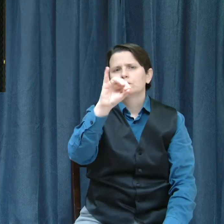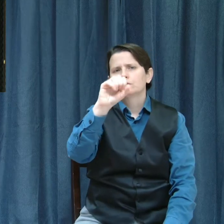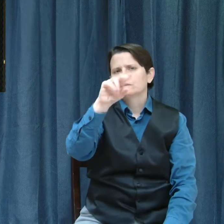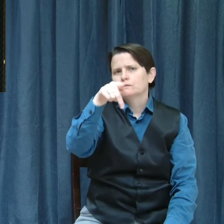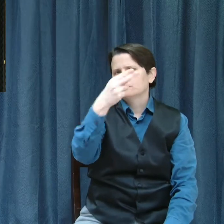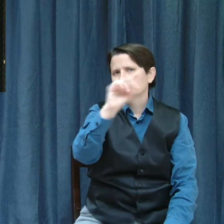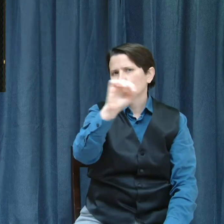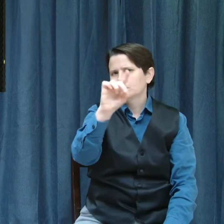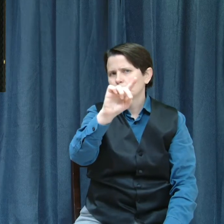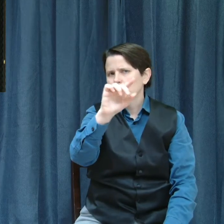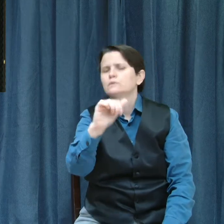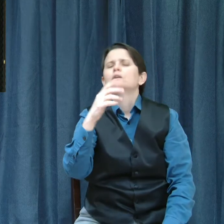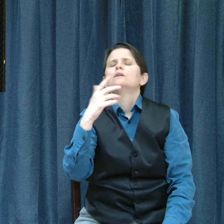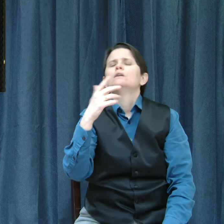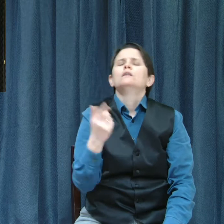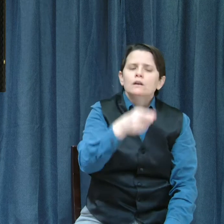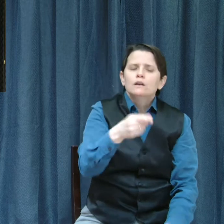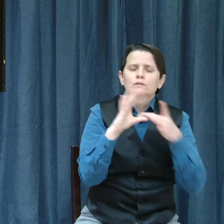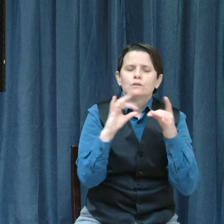been unconscious to,